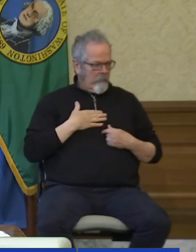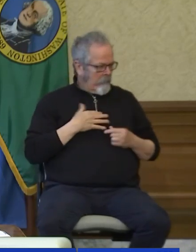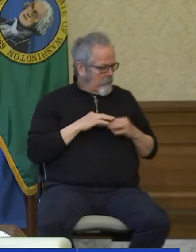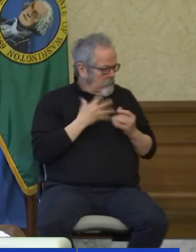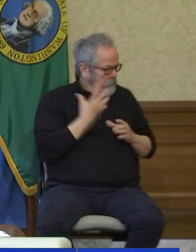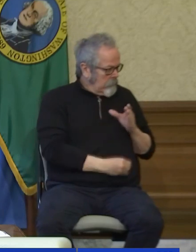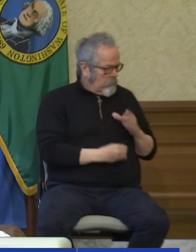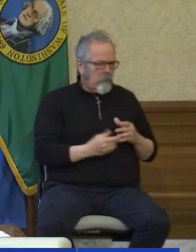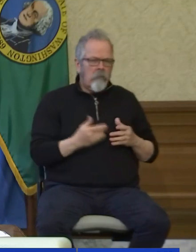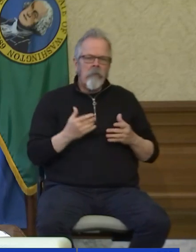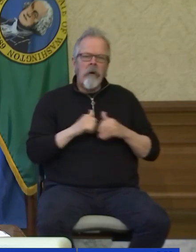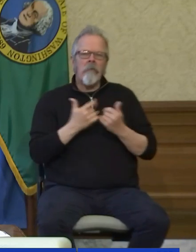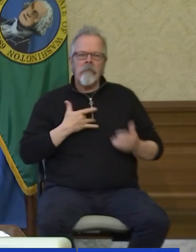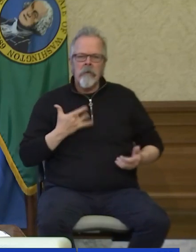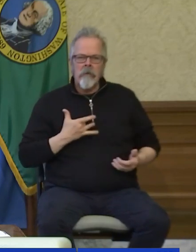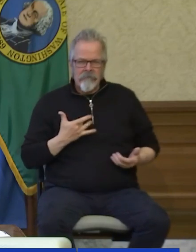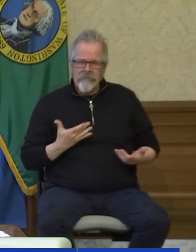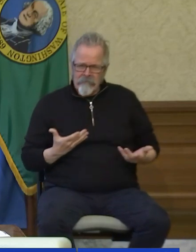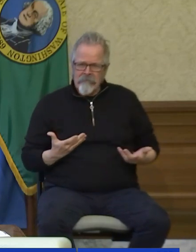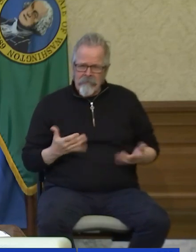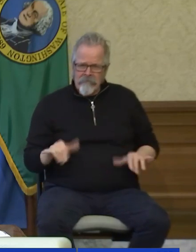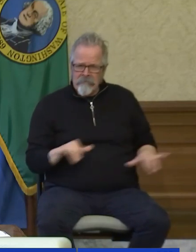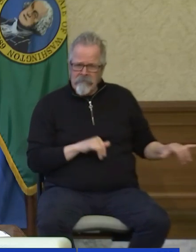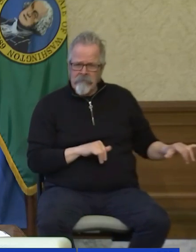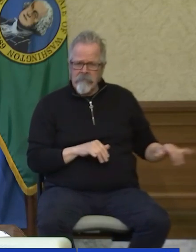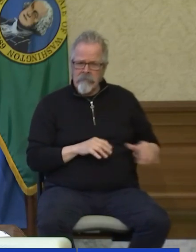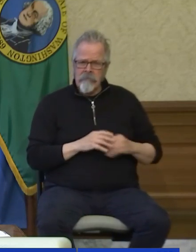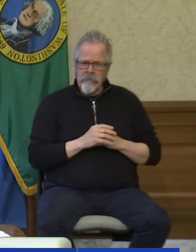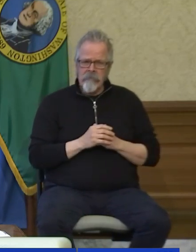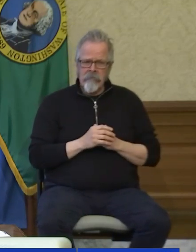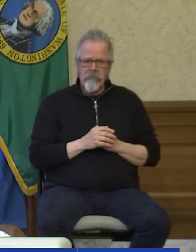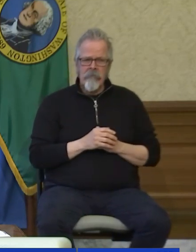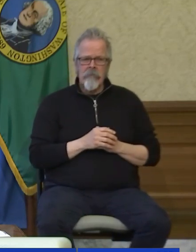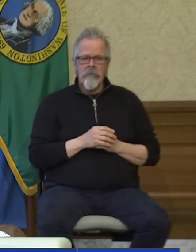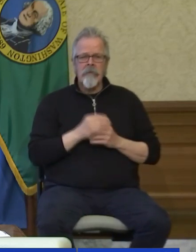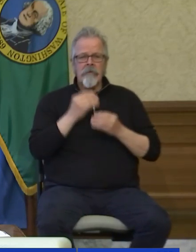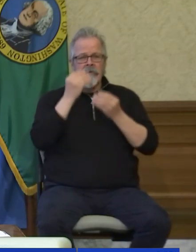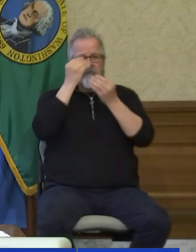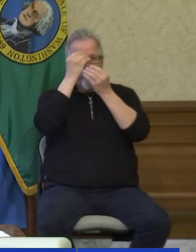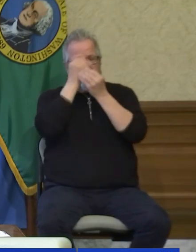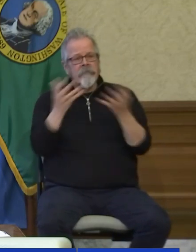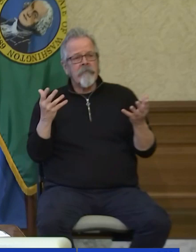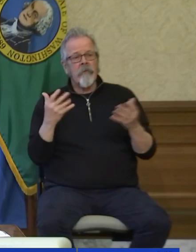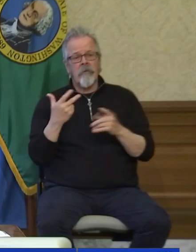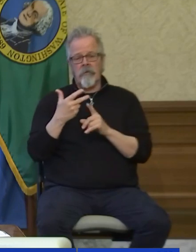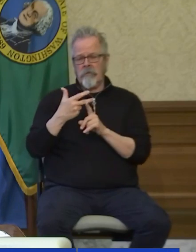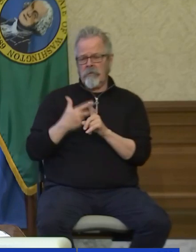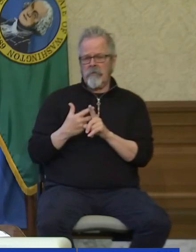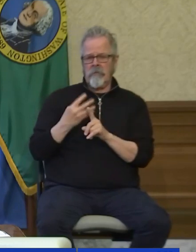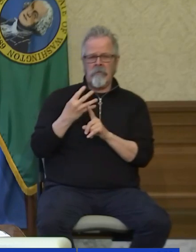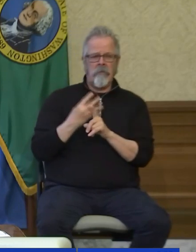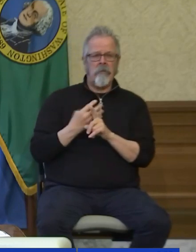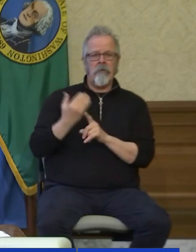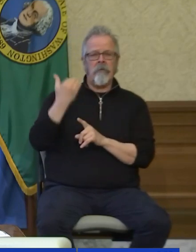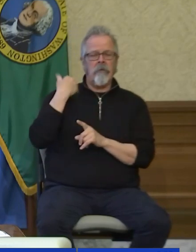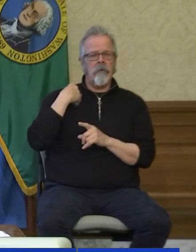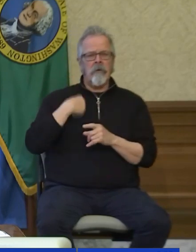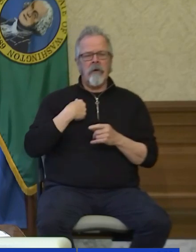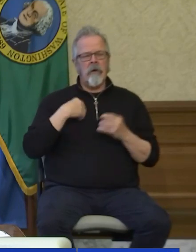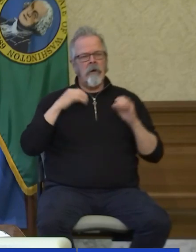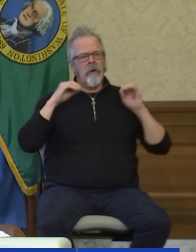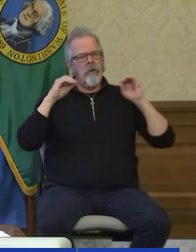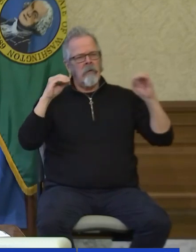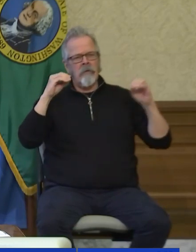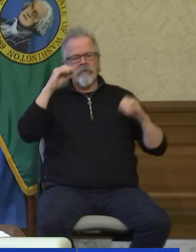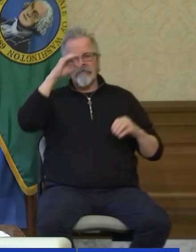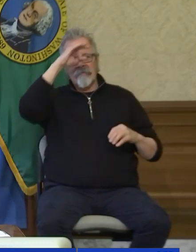States as all of the U.S. soldiers we lost in 8 years of combat in Vietnam. We are not wrestling with whether